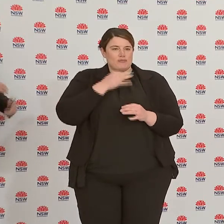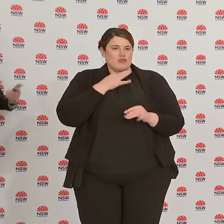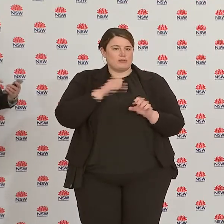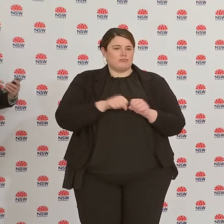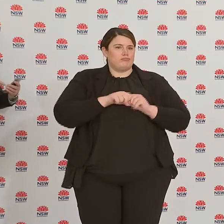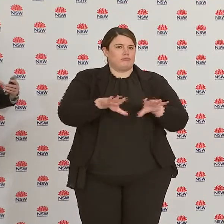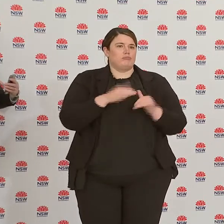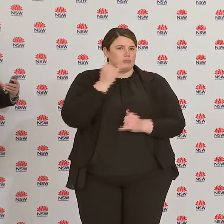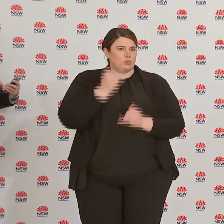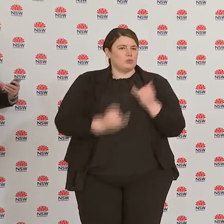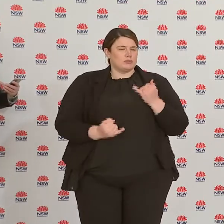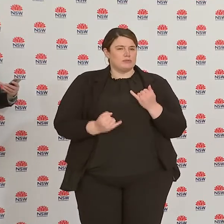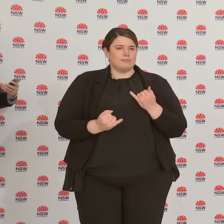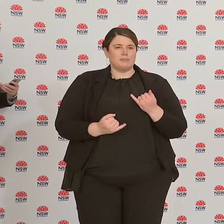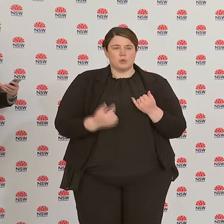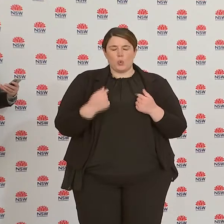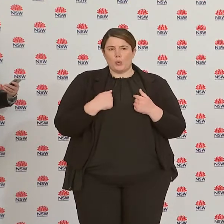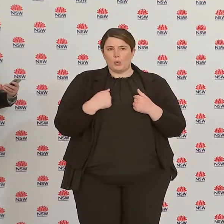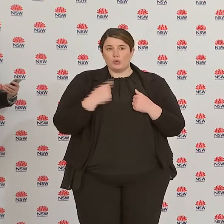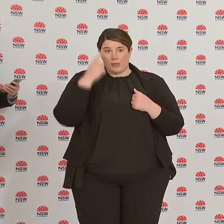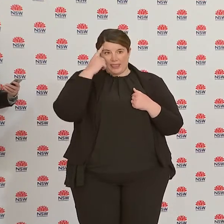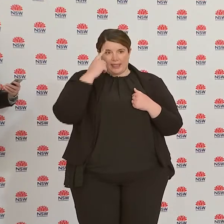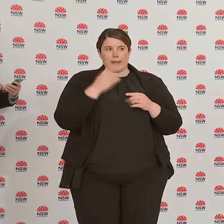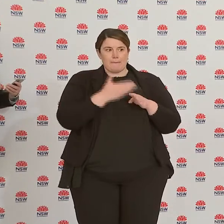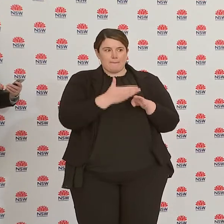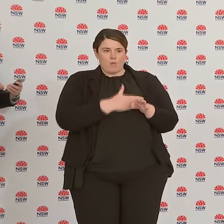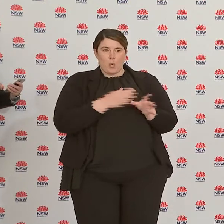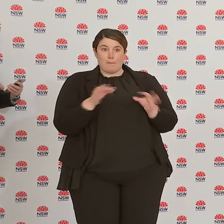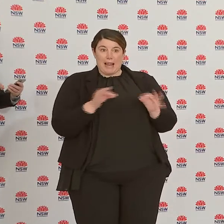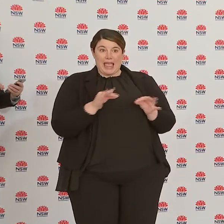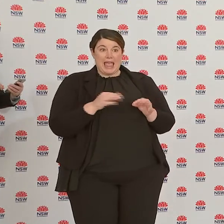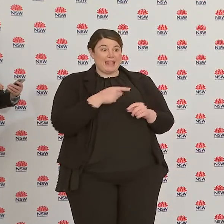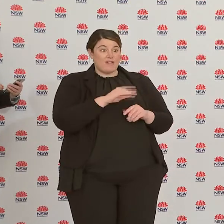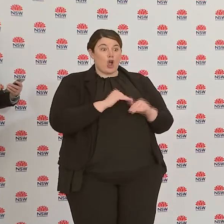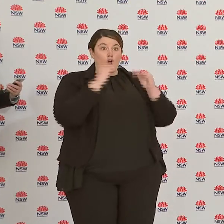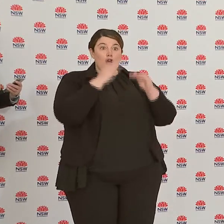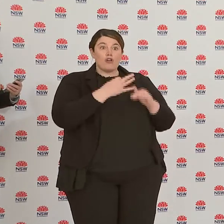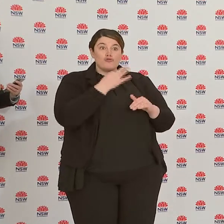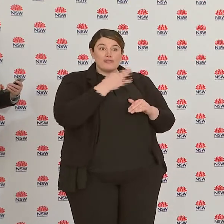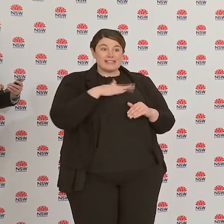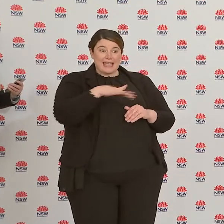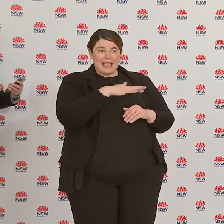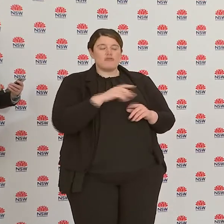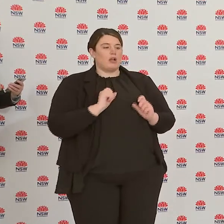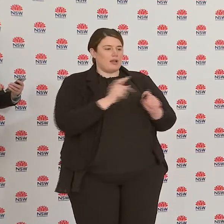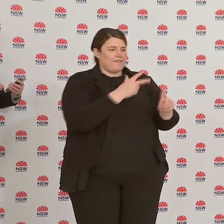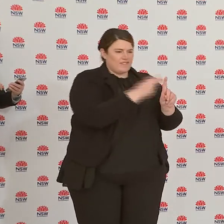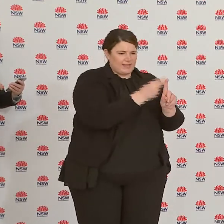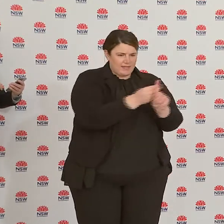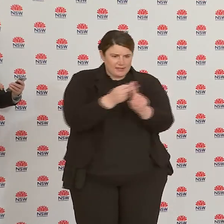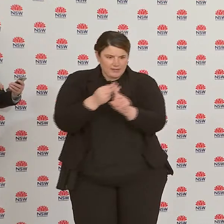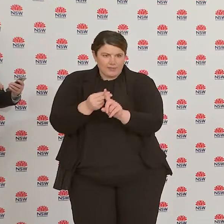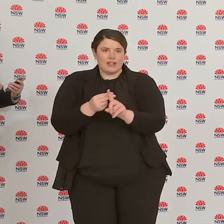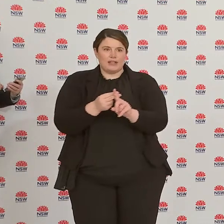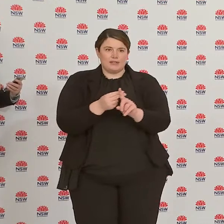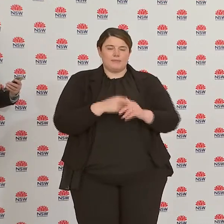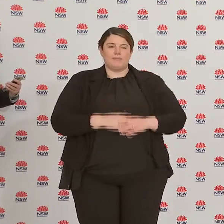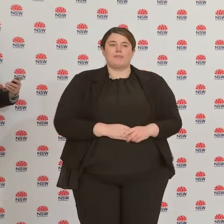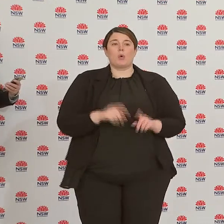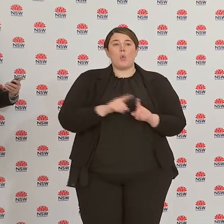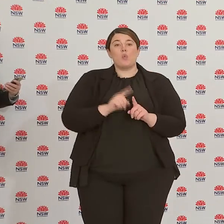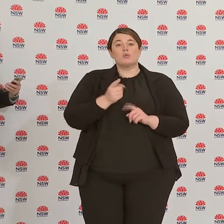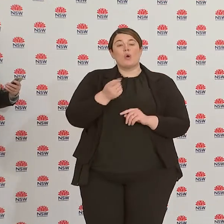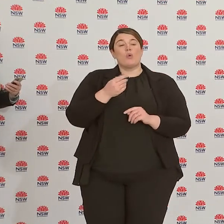want to preemptively get into those workplaces, those high-risk workplaces, and vaccinate them. And also the call out for young